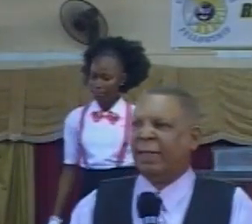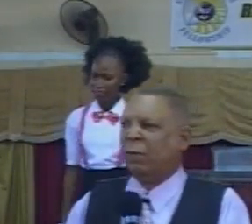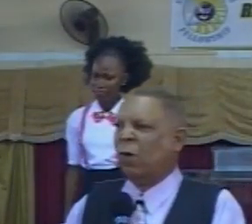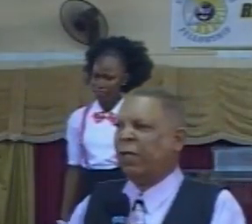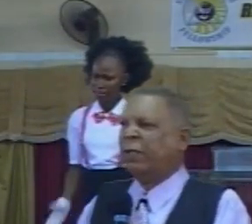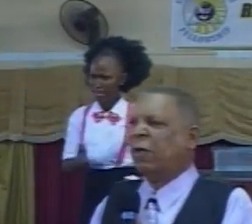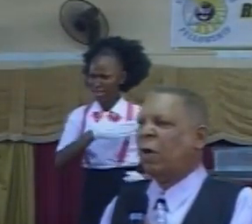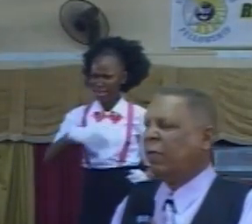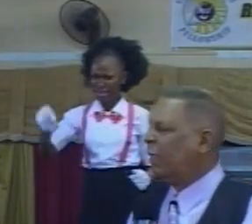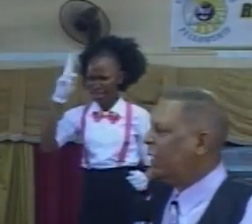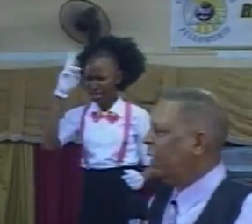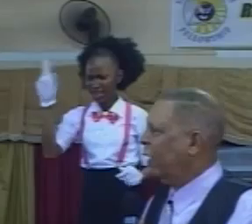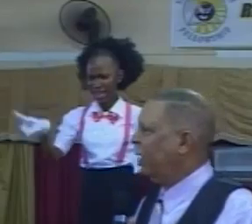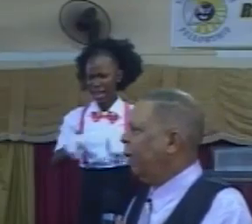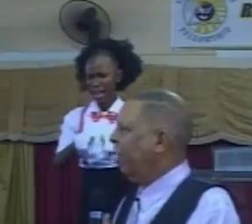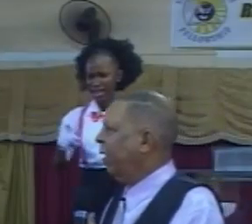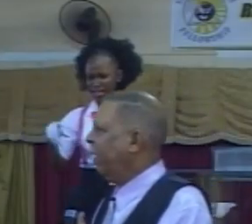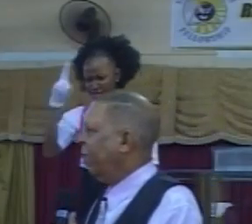And as he rode into town,